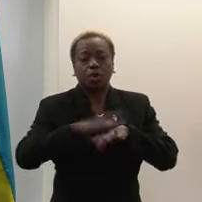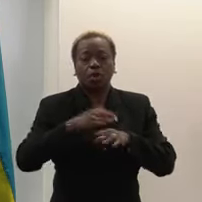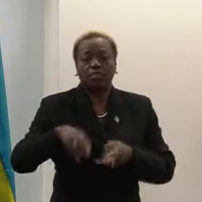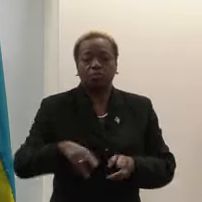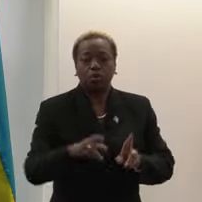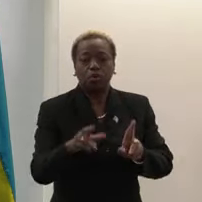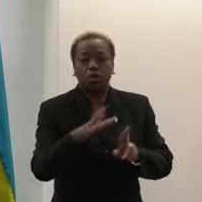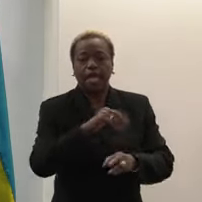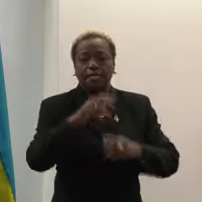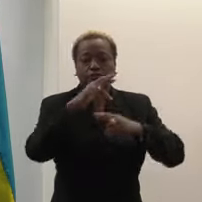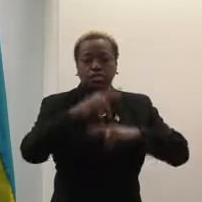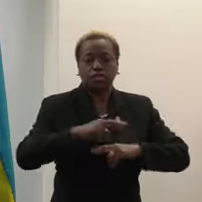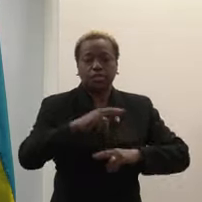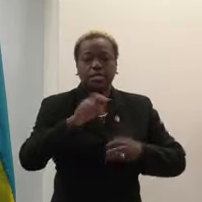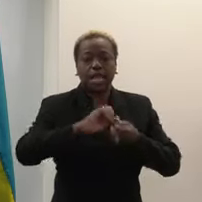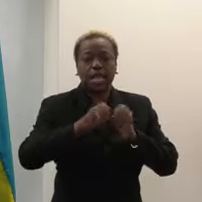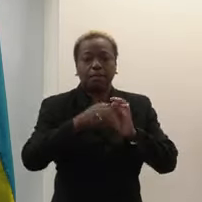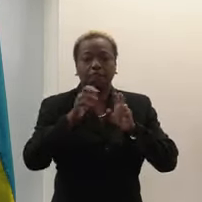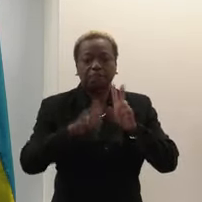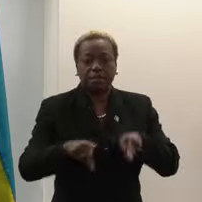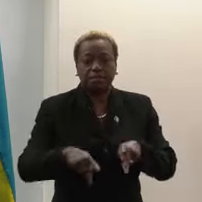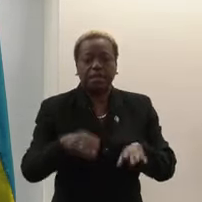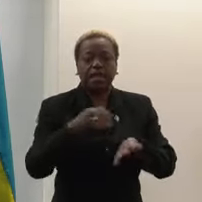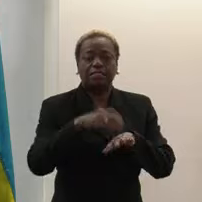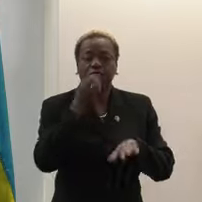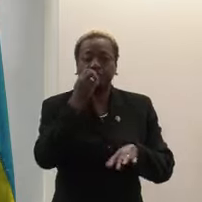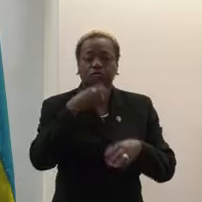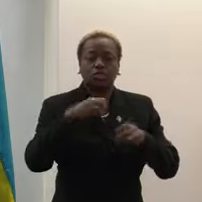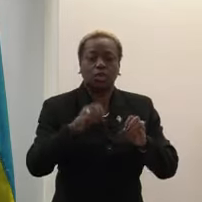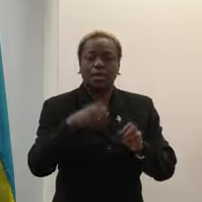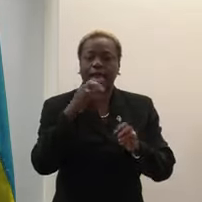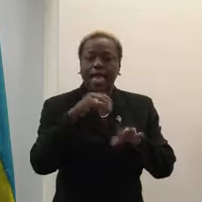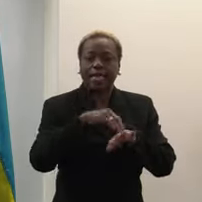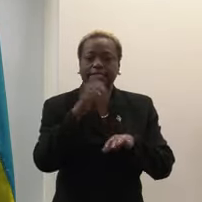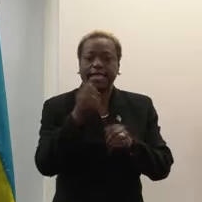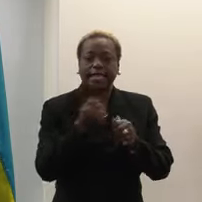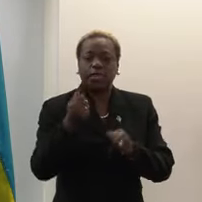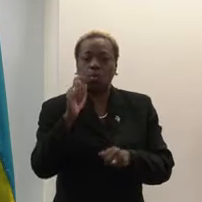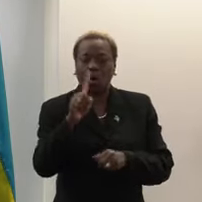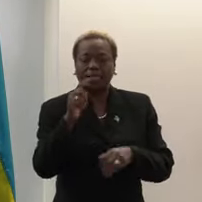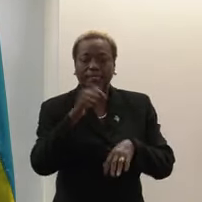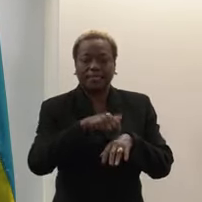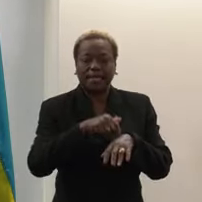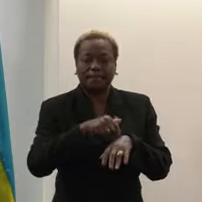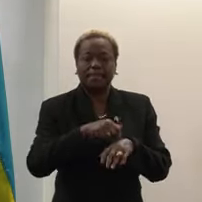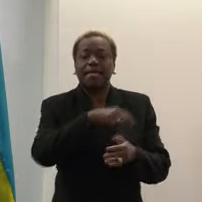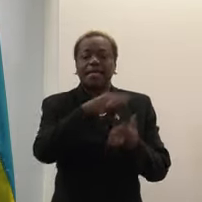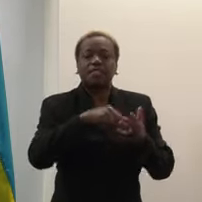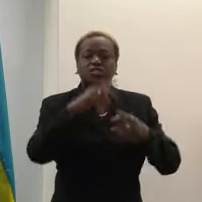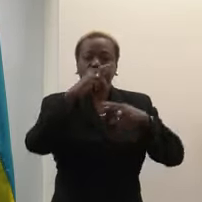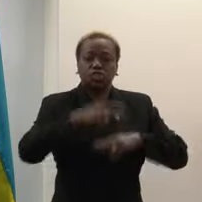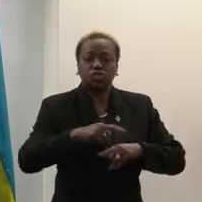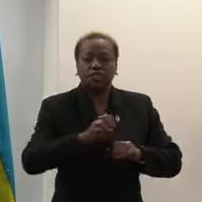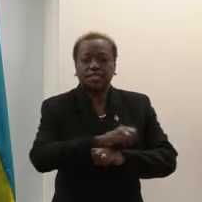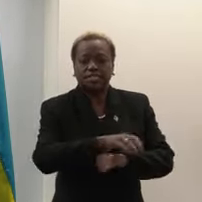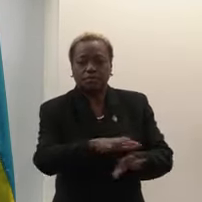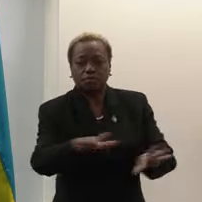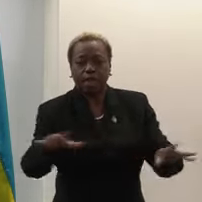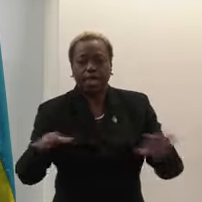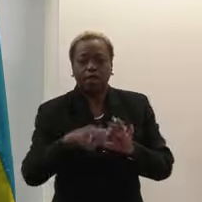the number of people at grocery stores at any one time. This is to reduce the spread